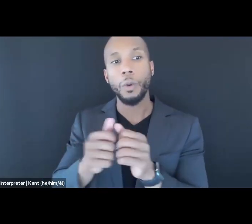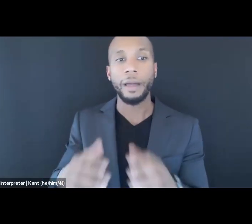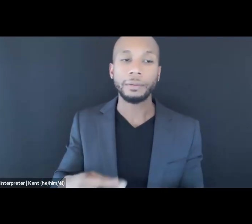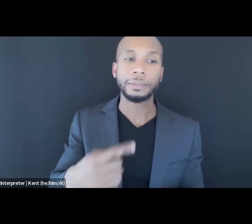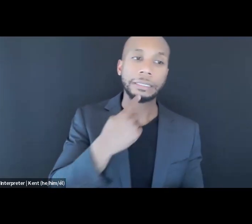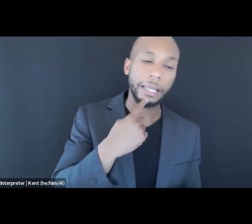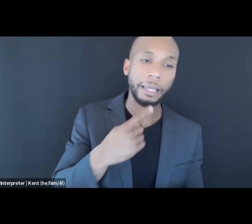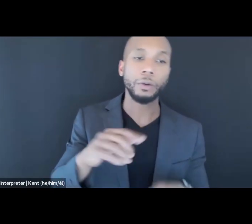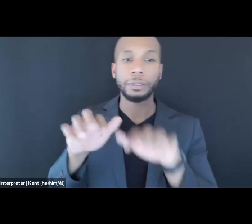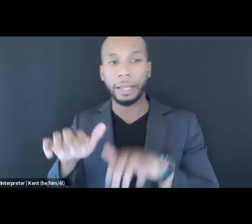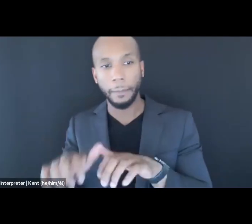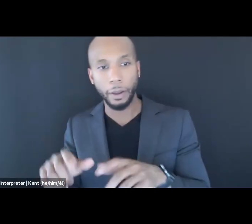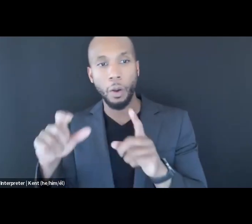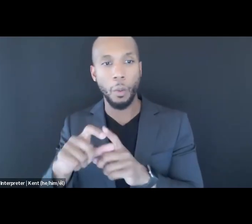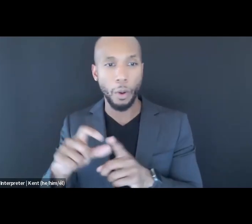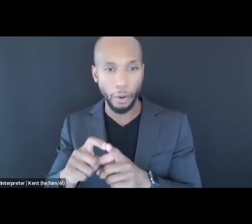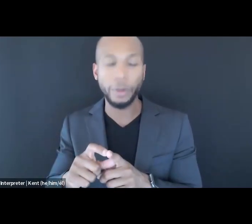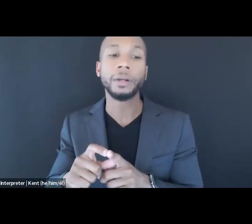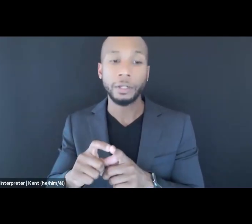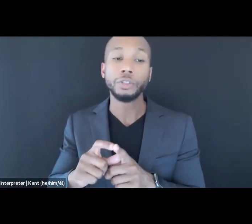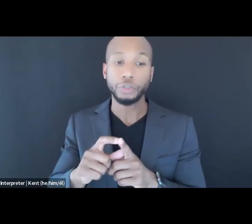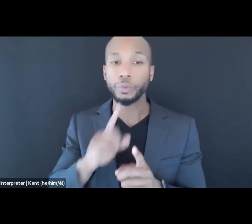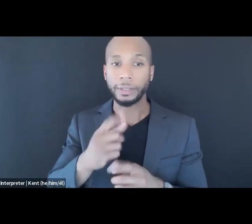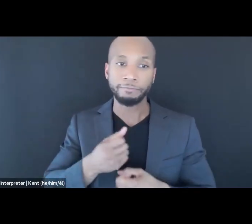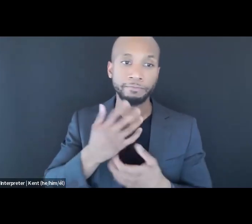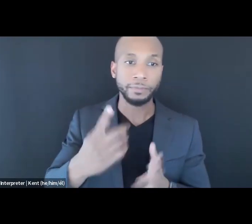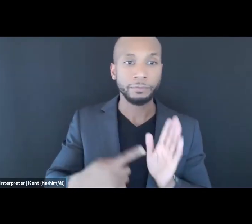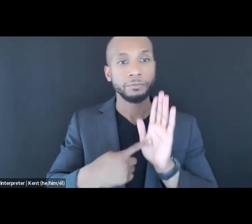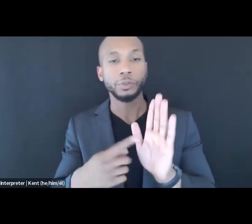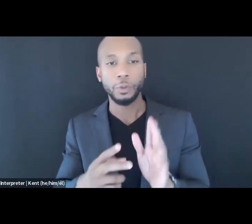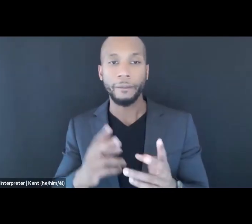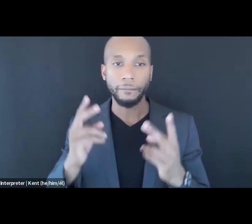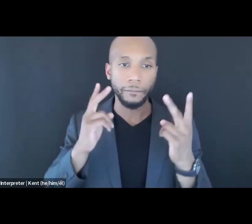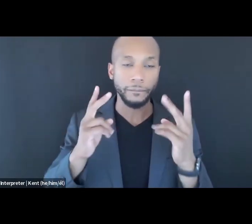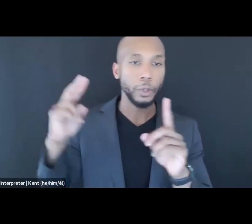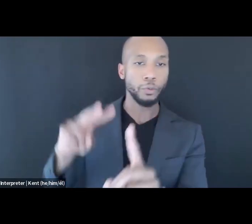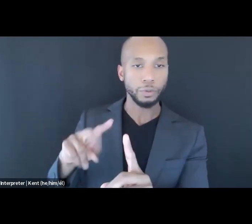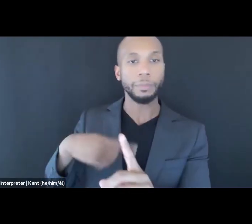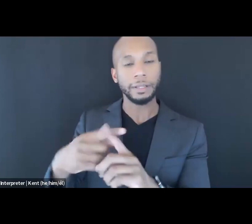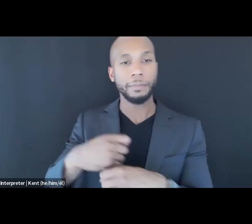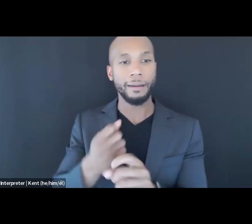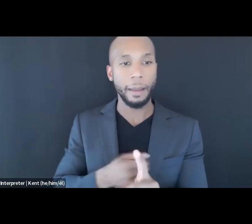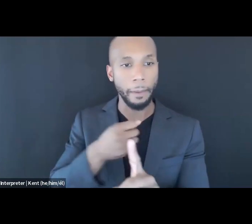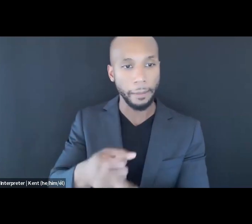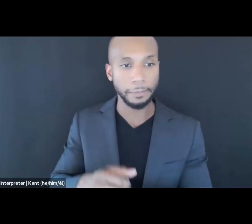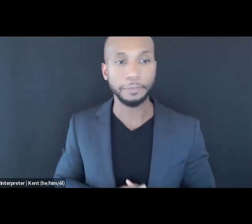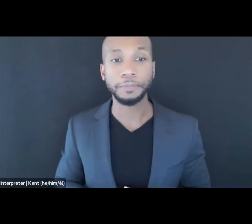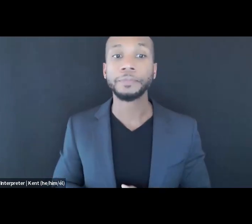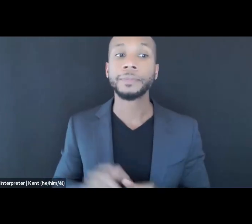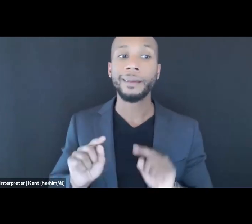or typing a word, in order to express your views and make an impact. Attend